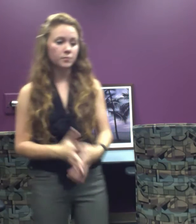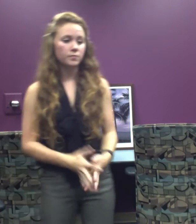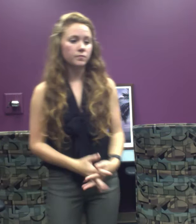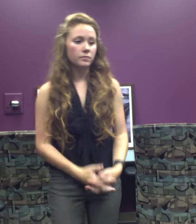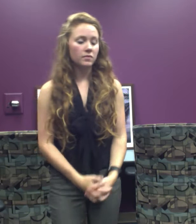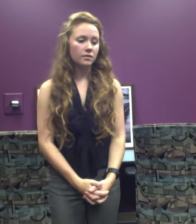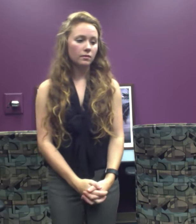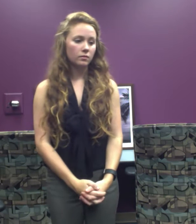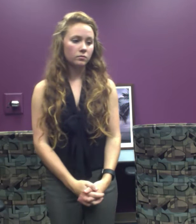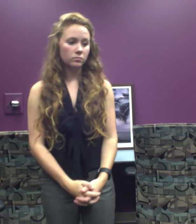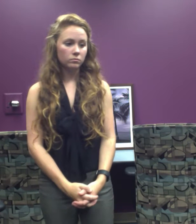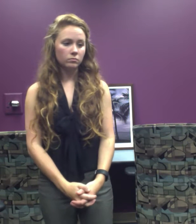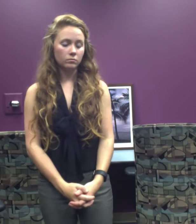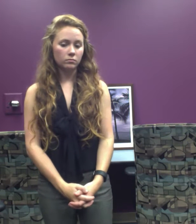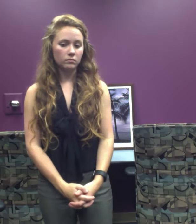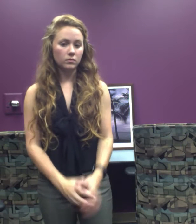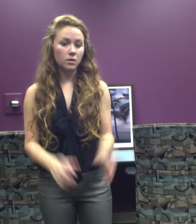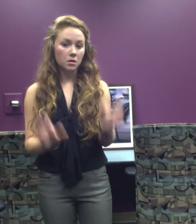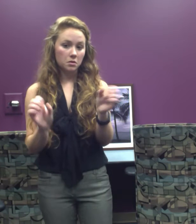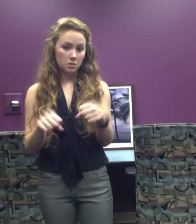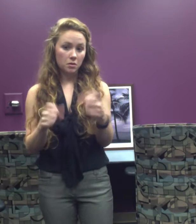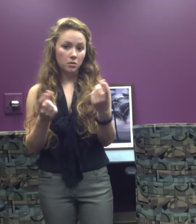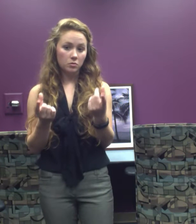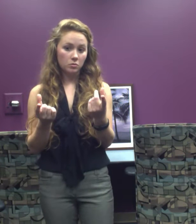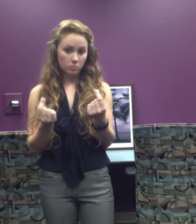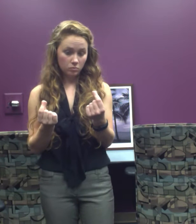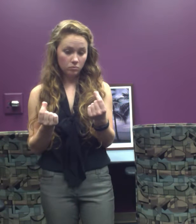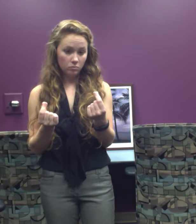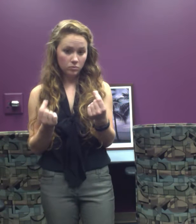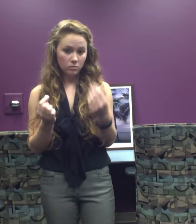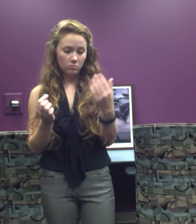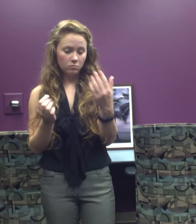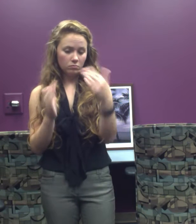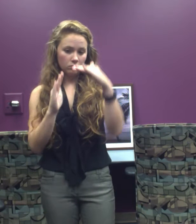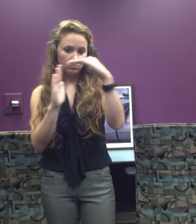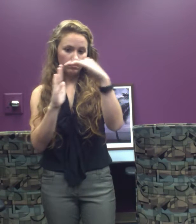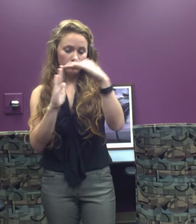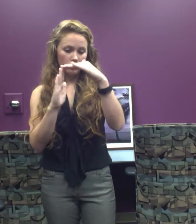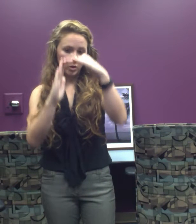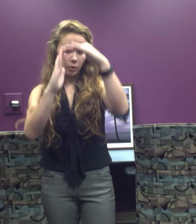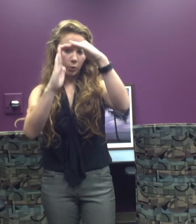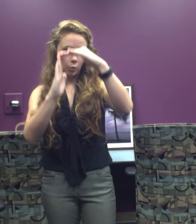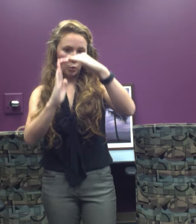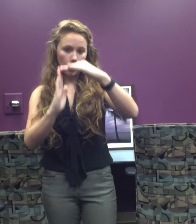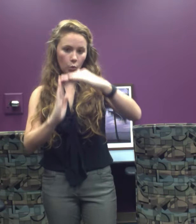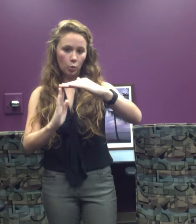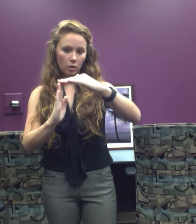You can do it, see? If you put this on the edge of the paper, slide it down to the dot, there you go. Now draw.